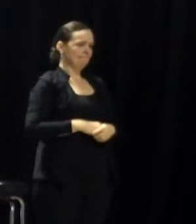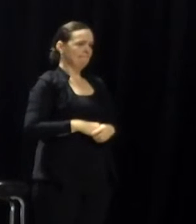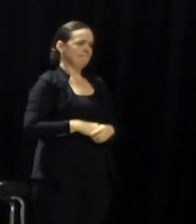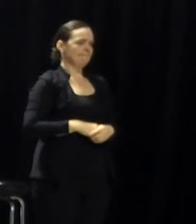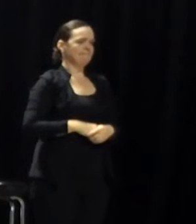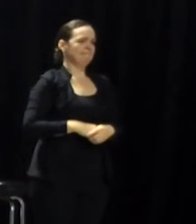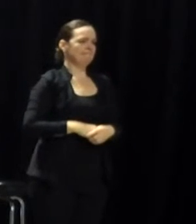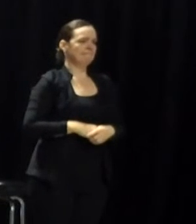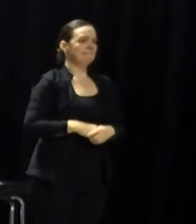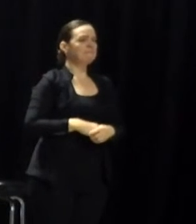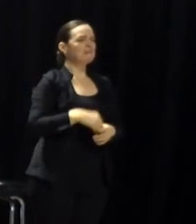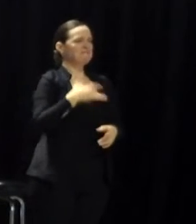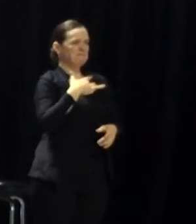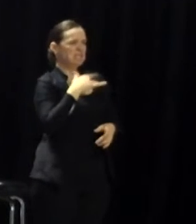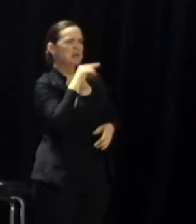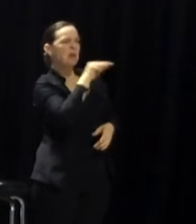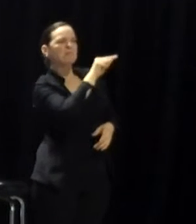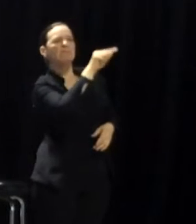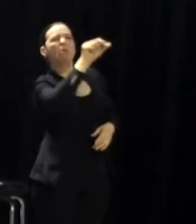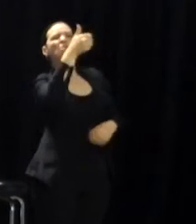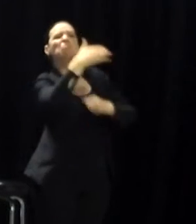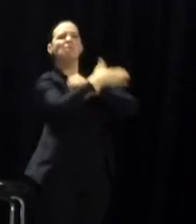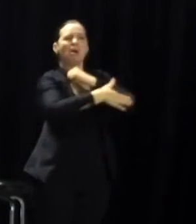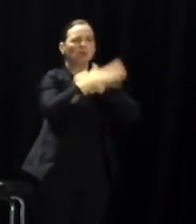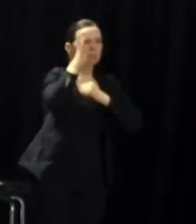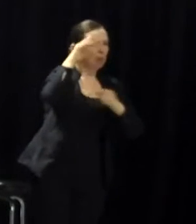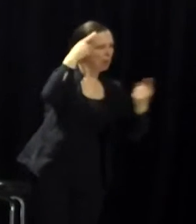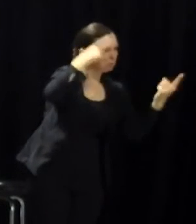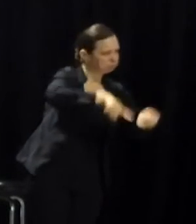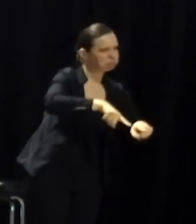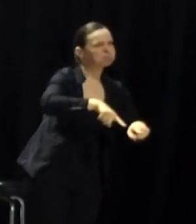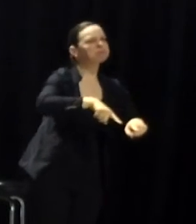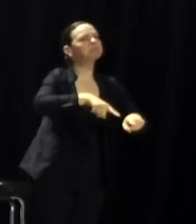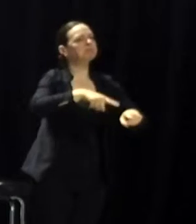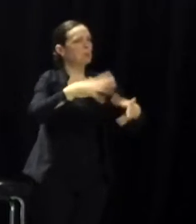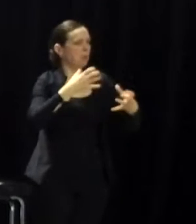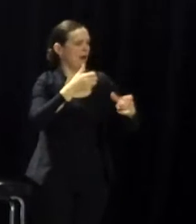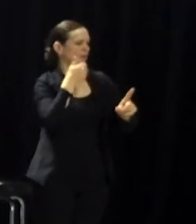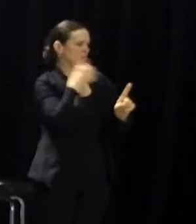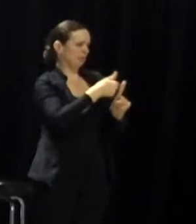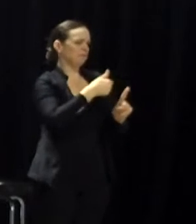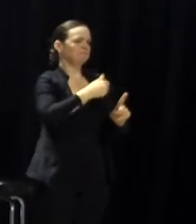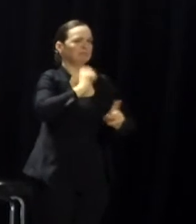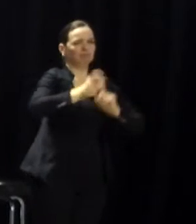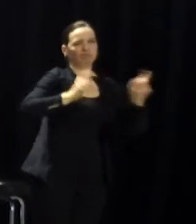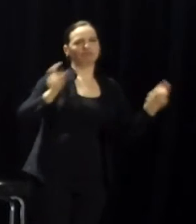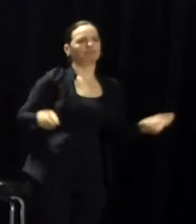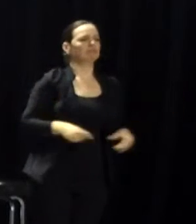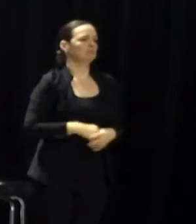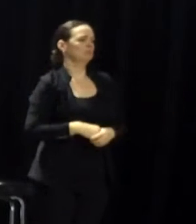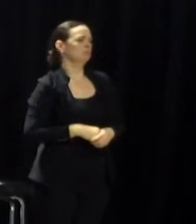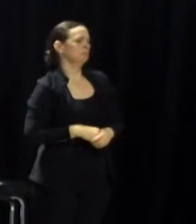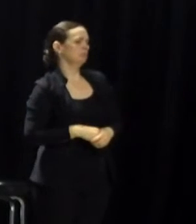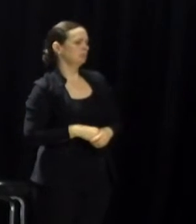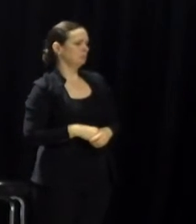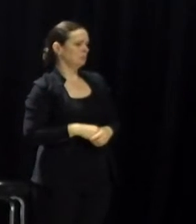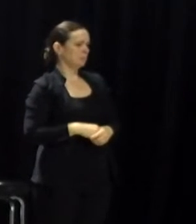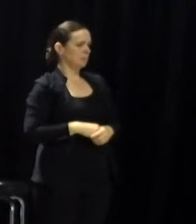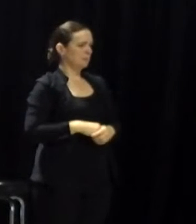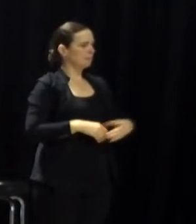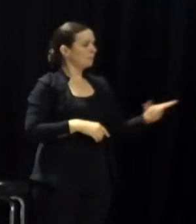up their pods this week. That's point still a little confusing, though, because there's been